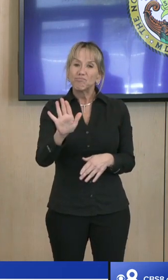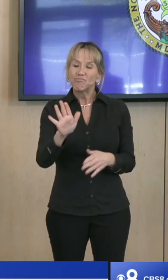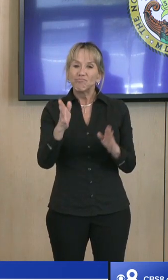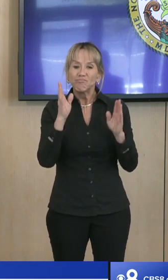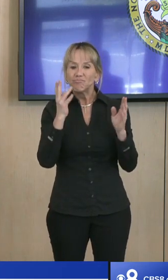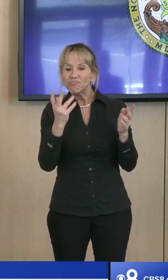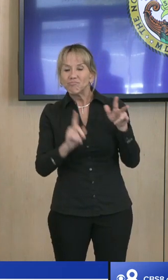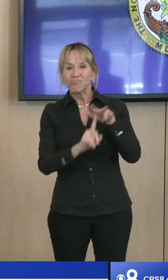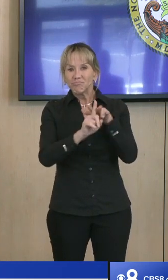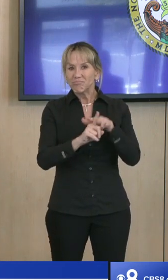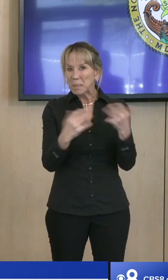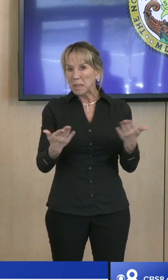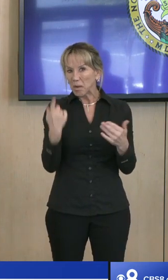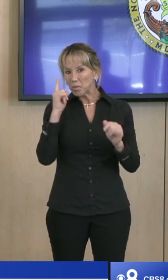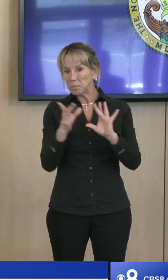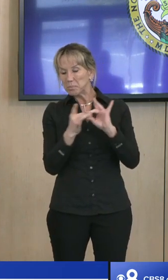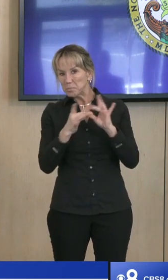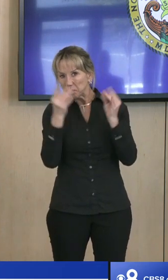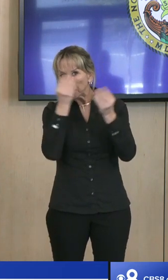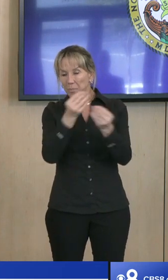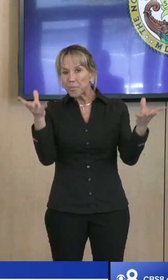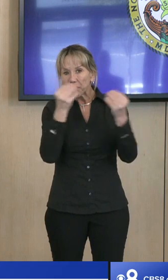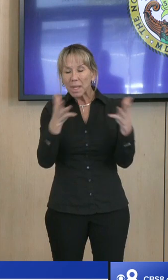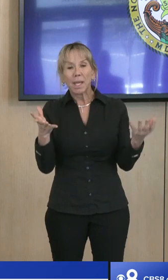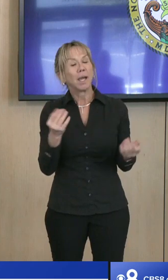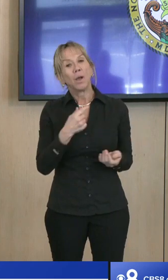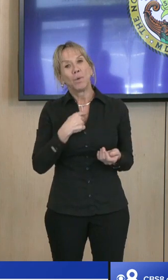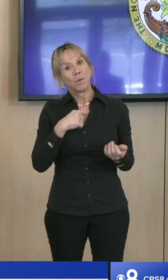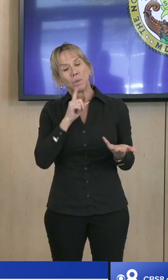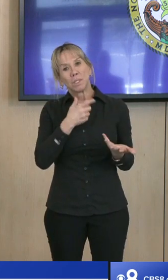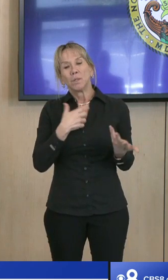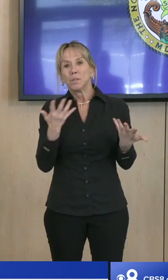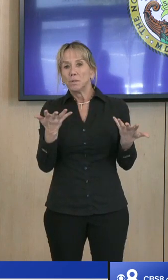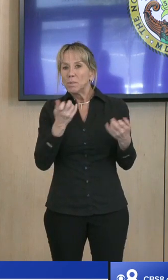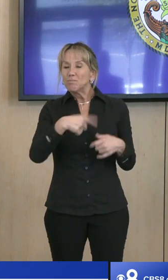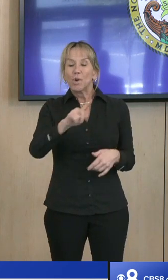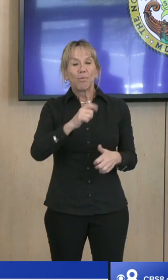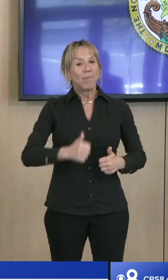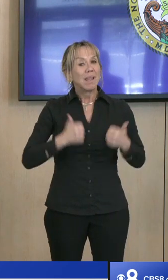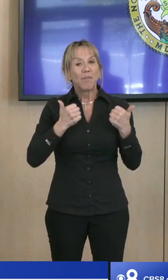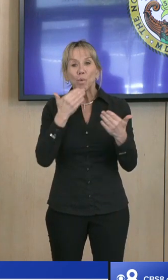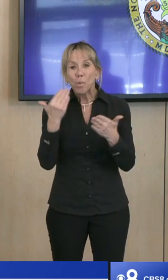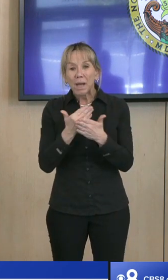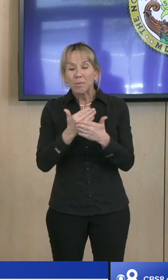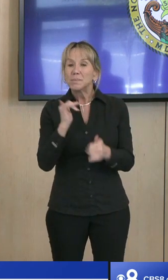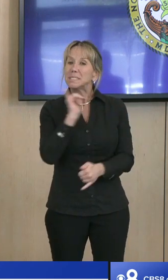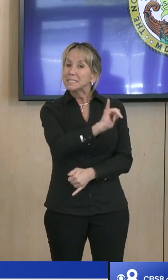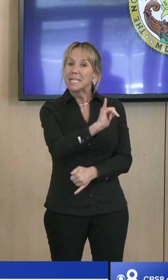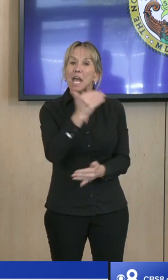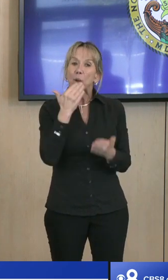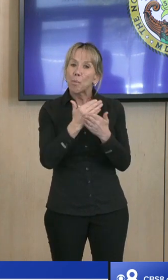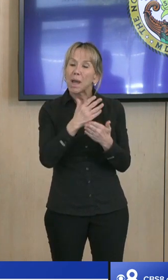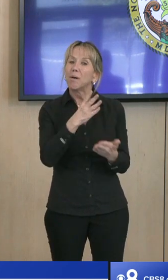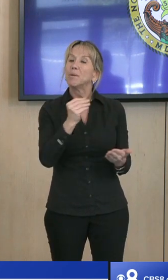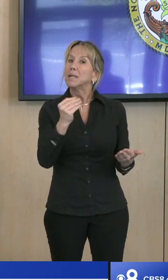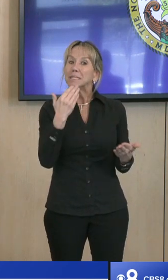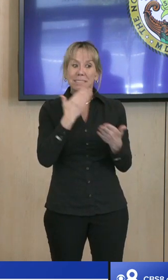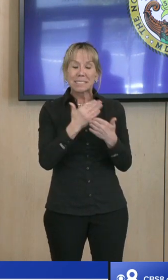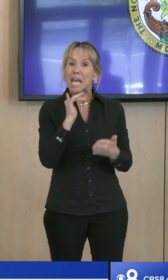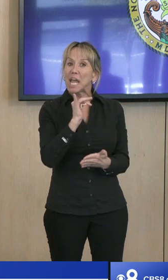listening to these media briefings. Again, we encourage people to live well, to stay well, and to stay